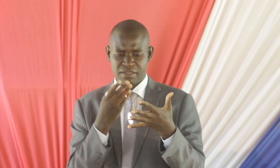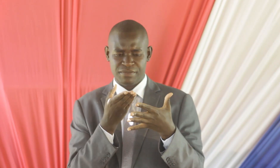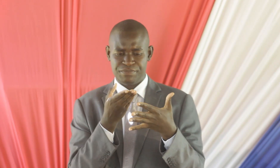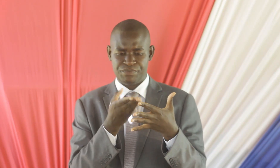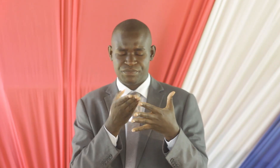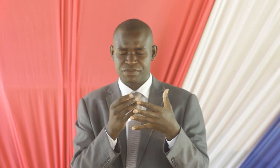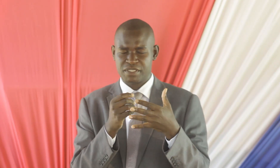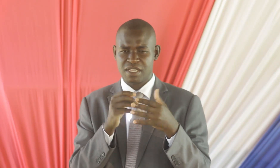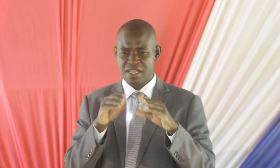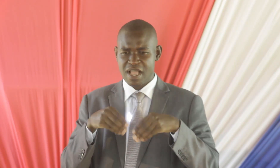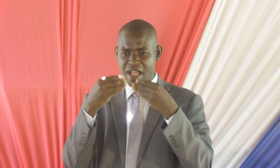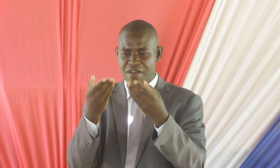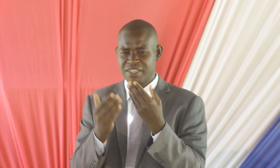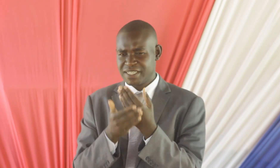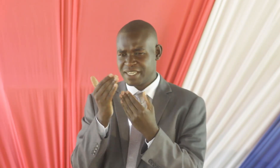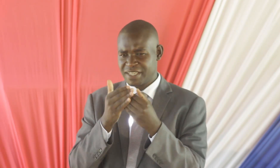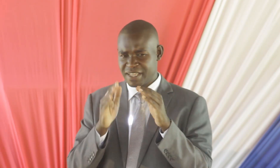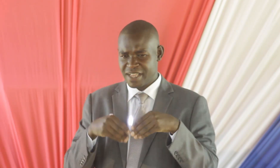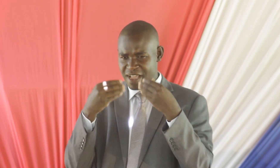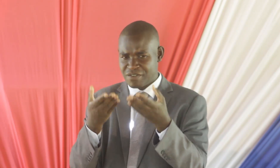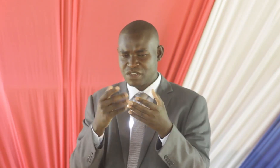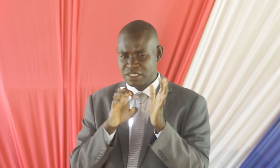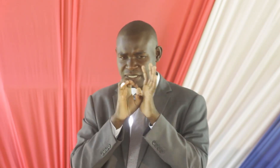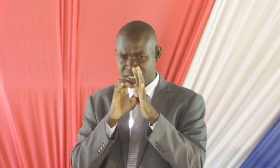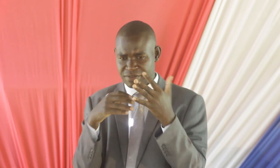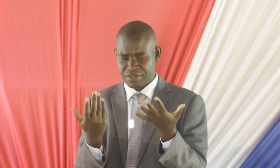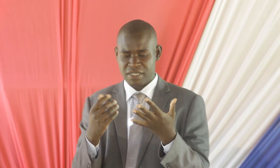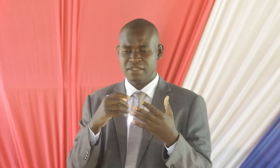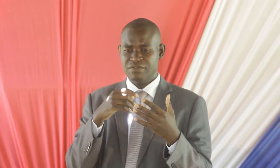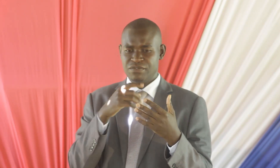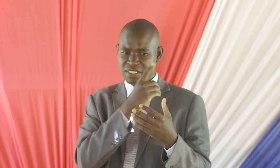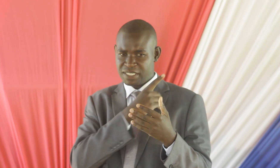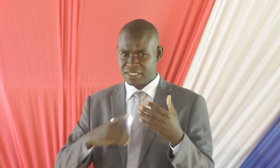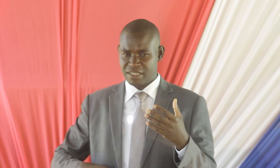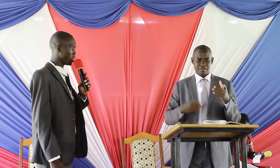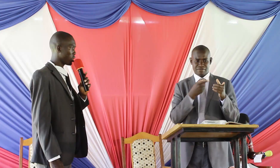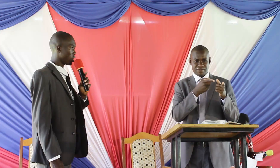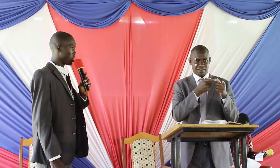us have the first story of this. We have a caregiver.